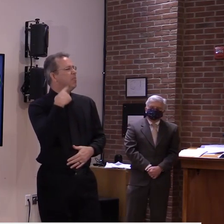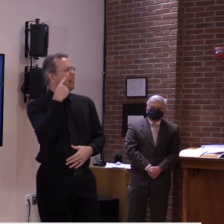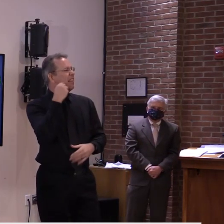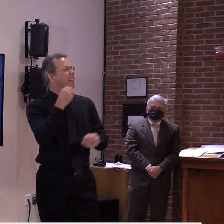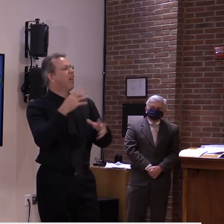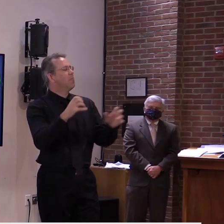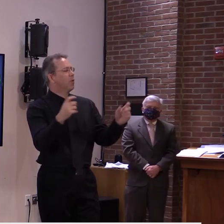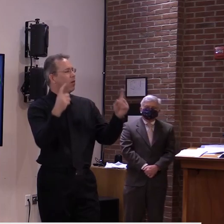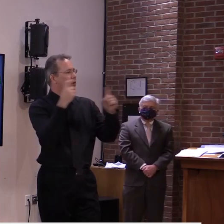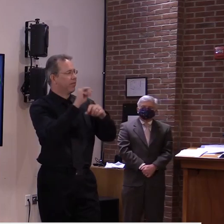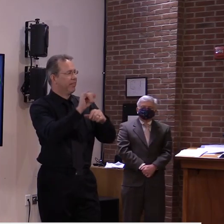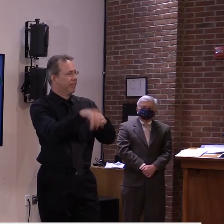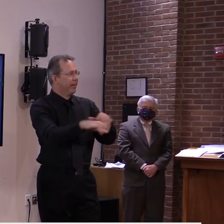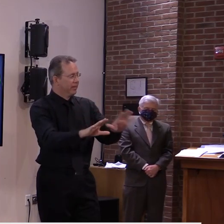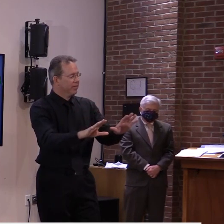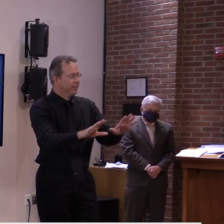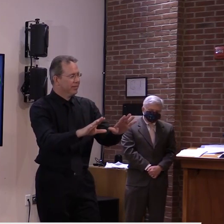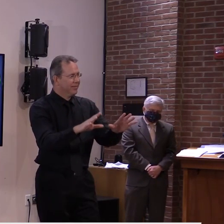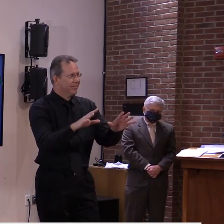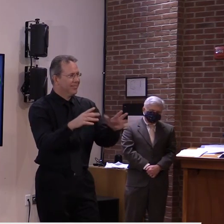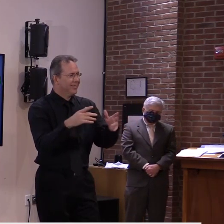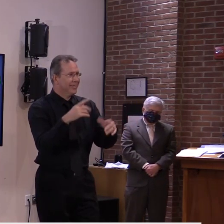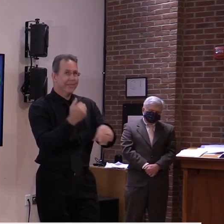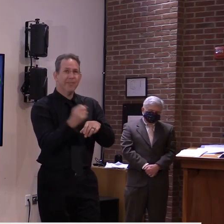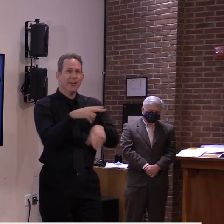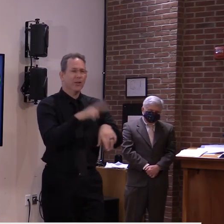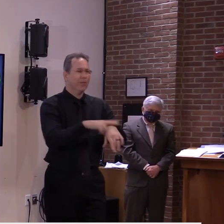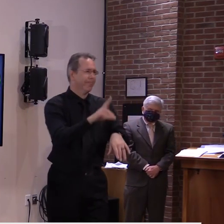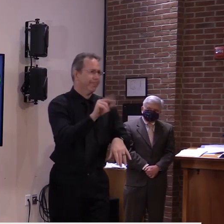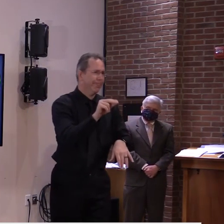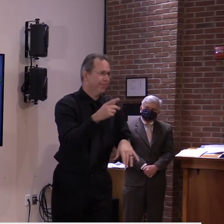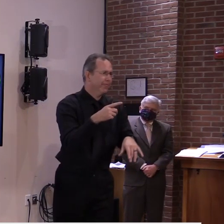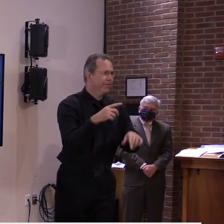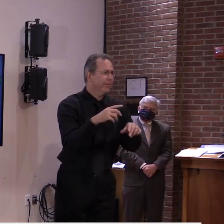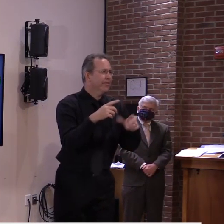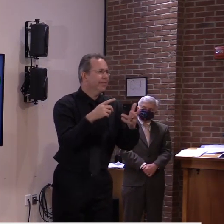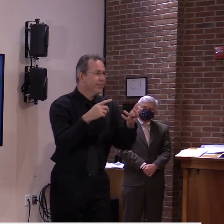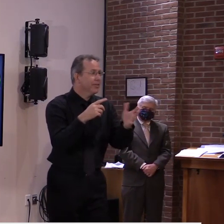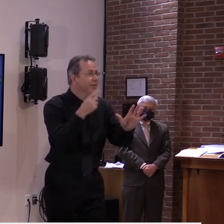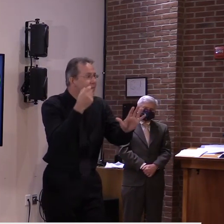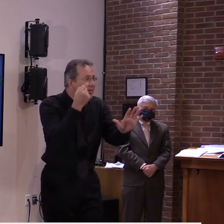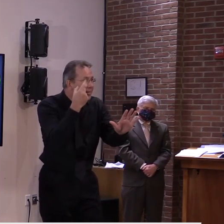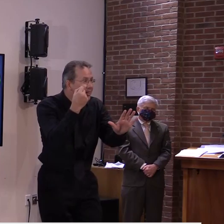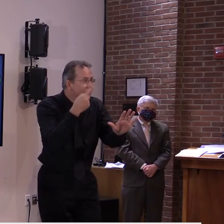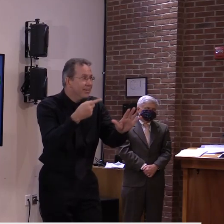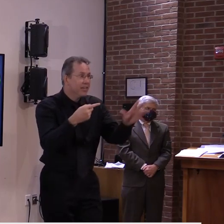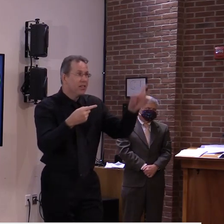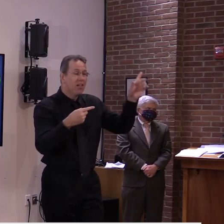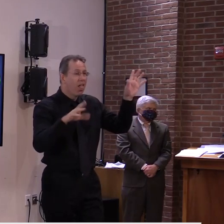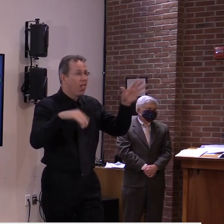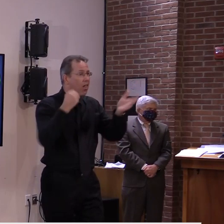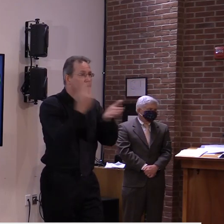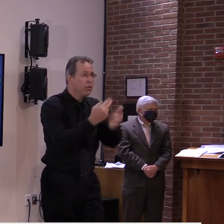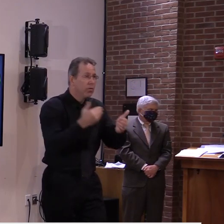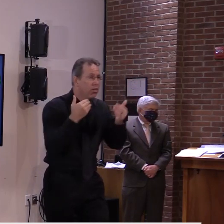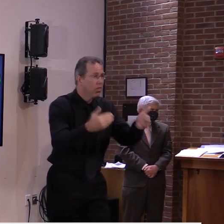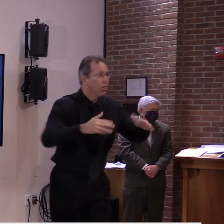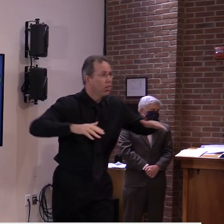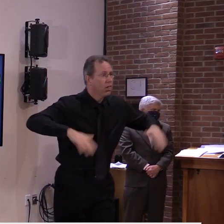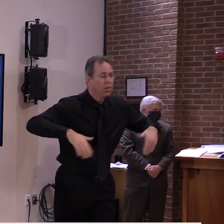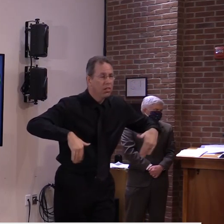just think about this. This hasn't been okayed yet, even. I know that they're